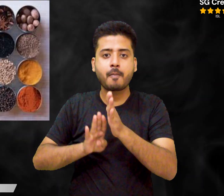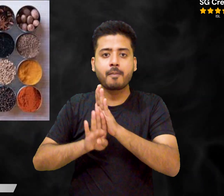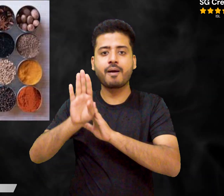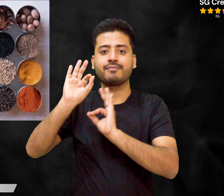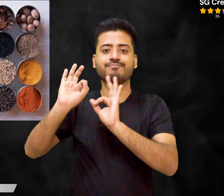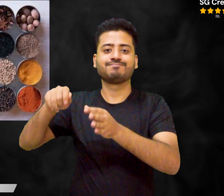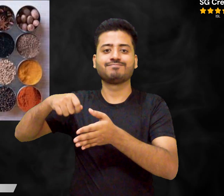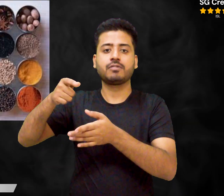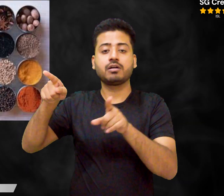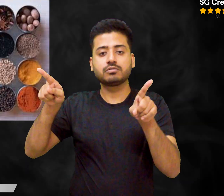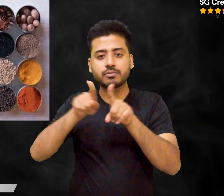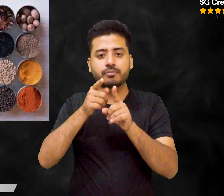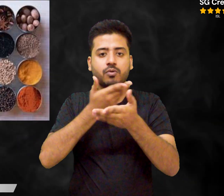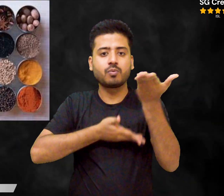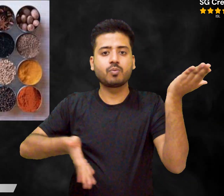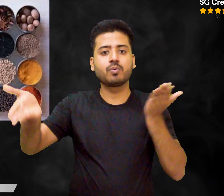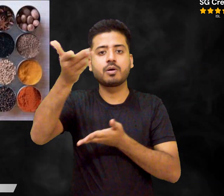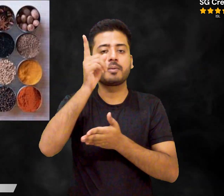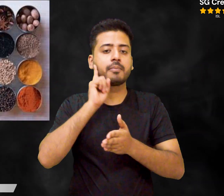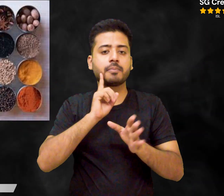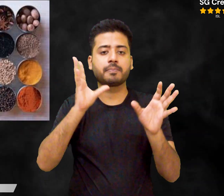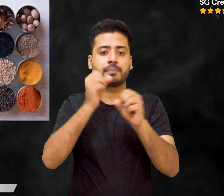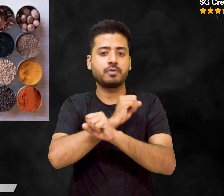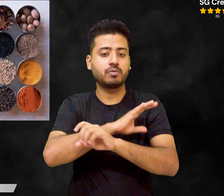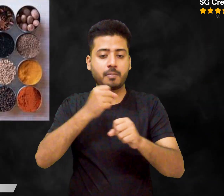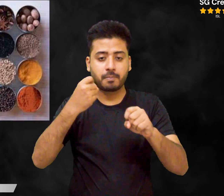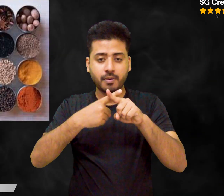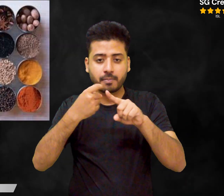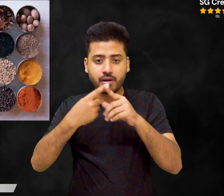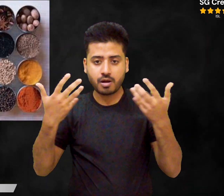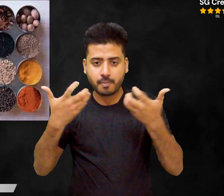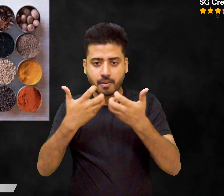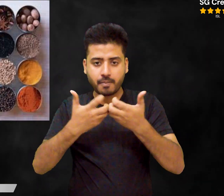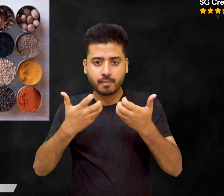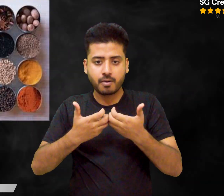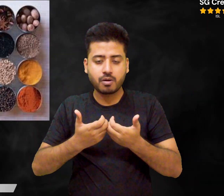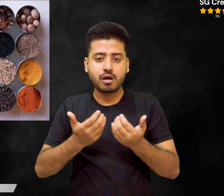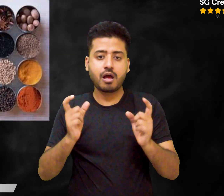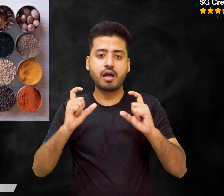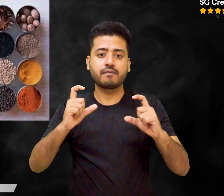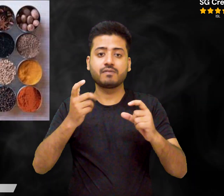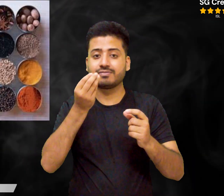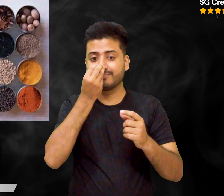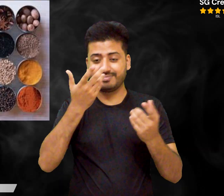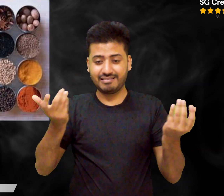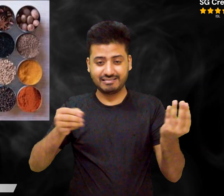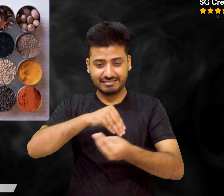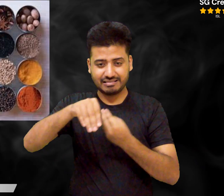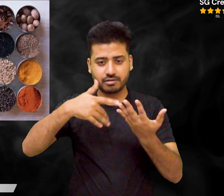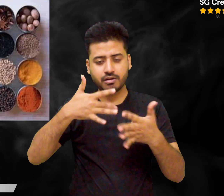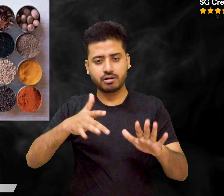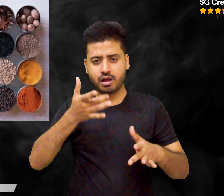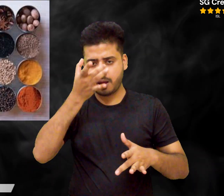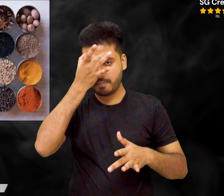rigid rules when it comes to using spices. Experimentation is encouraged to discover preferred combinations and